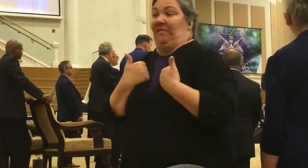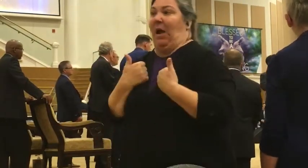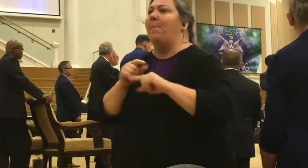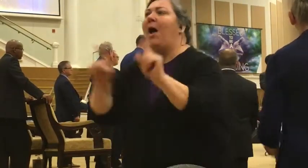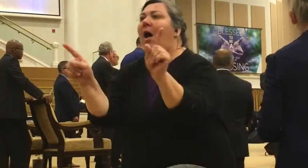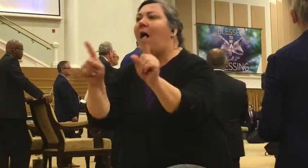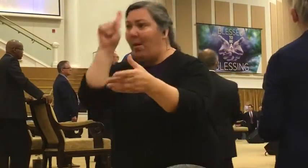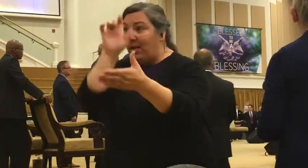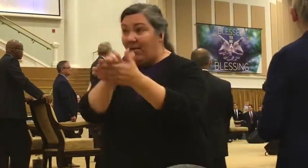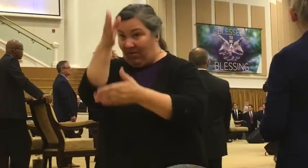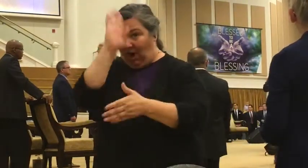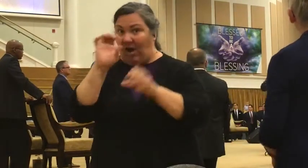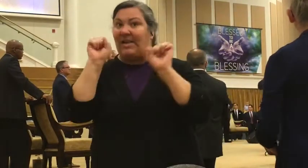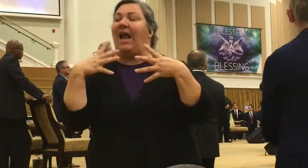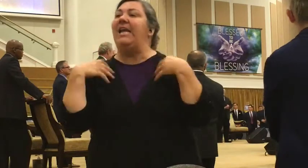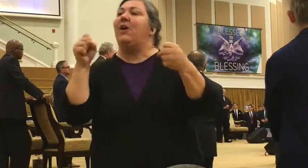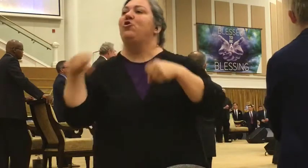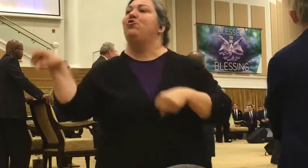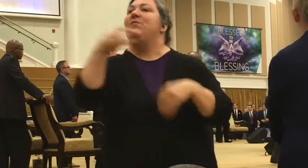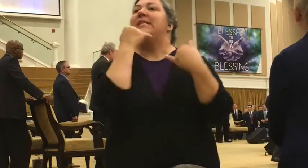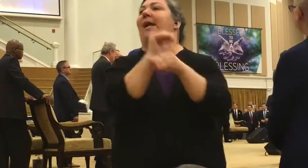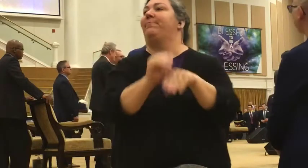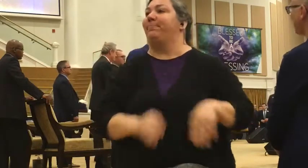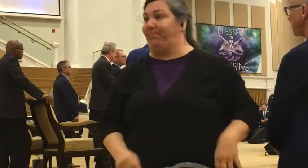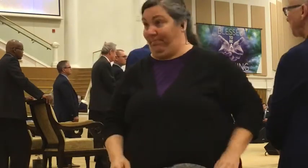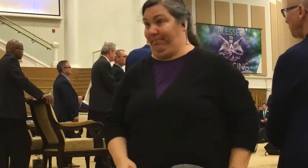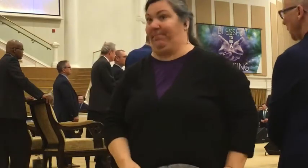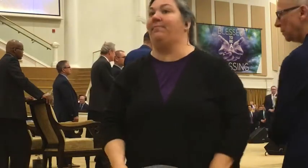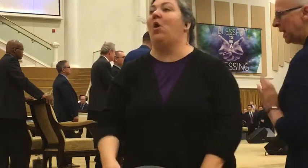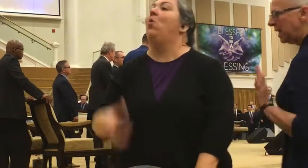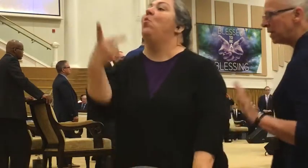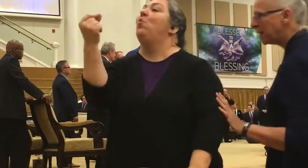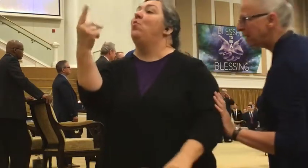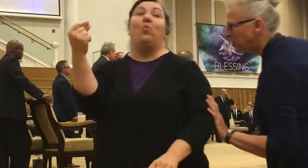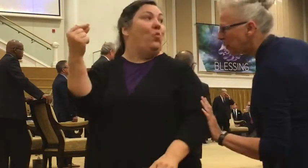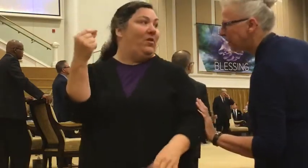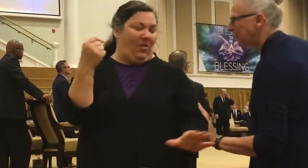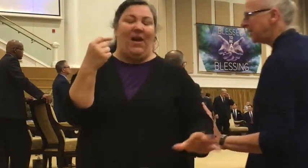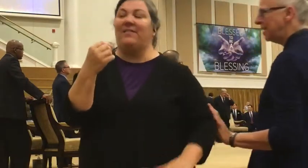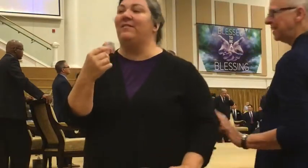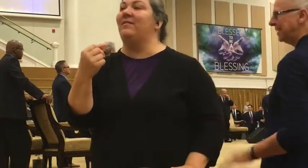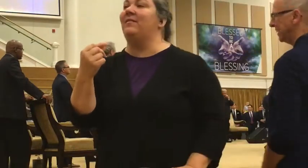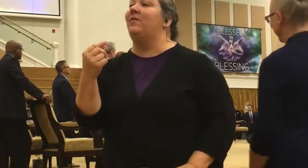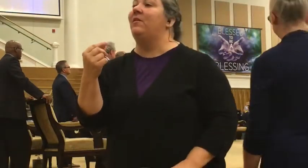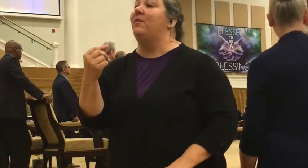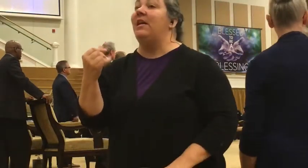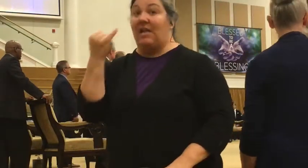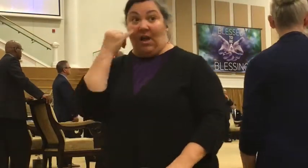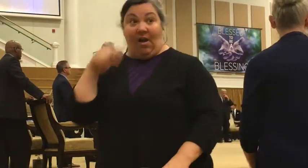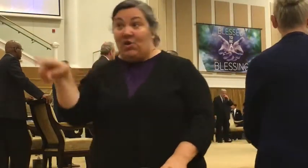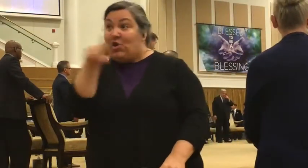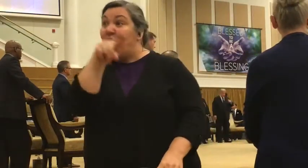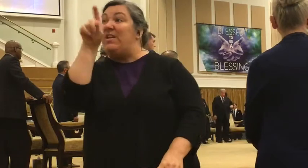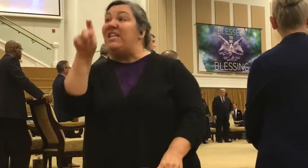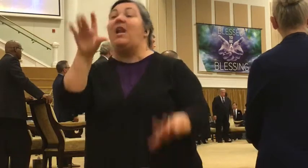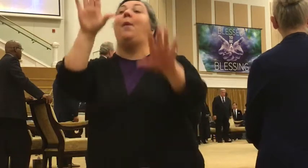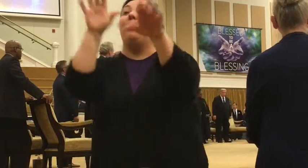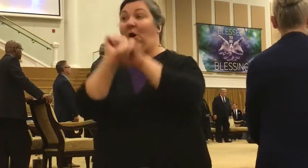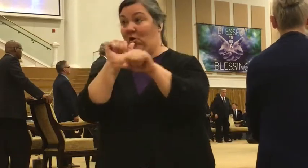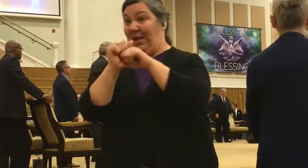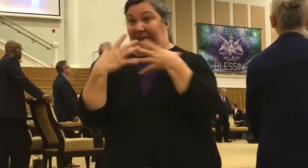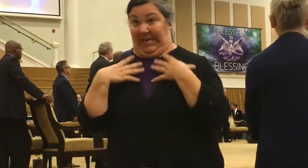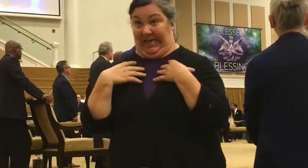But I believe God can heal you tonight. Here's what I want us to do. It's just me. If you need a miraculous healing